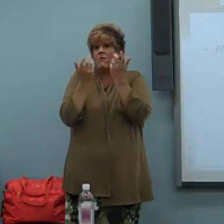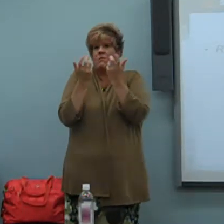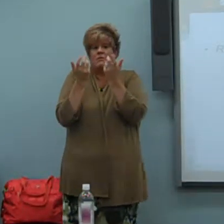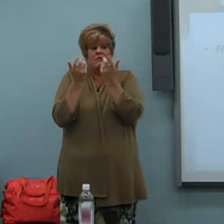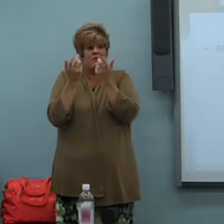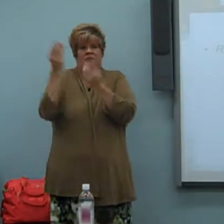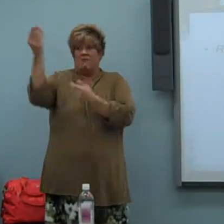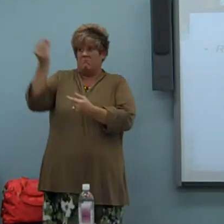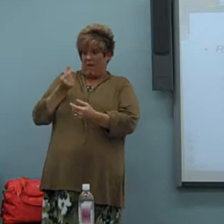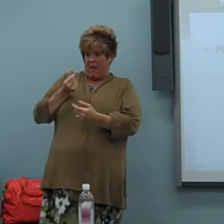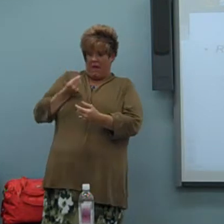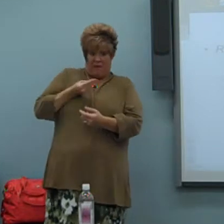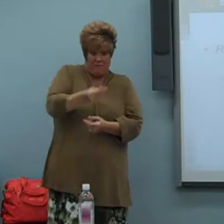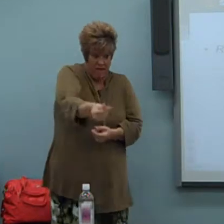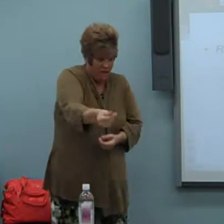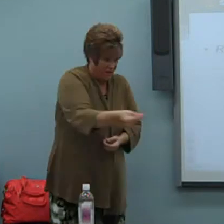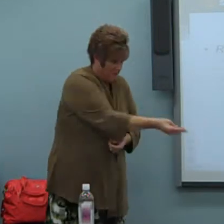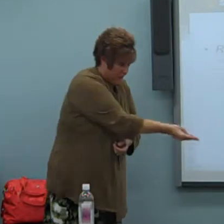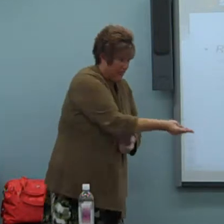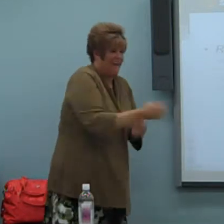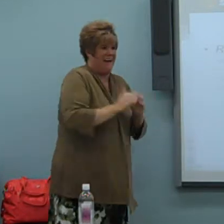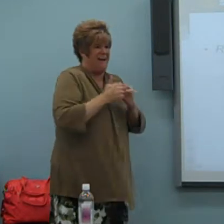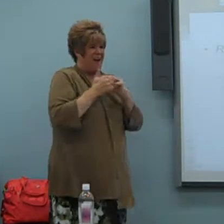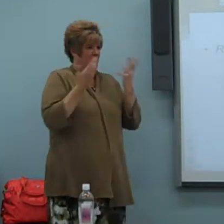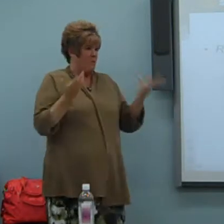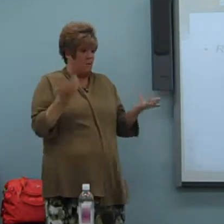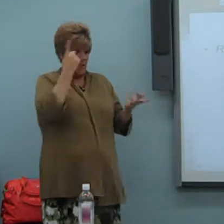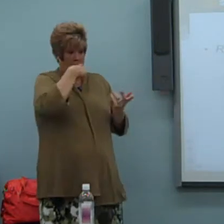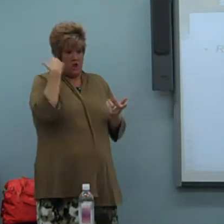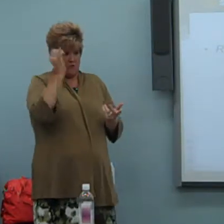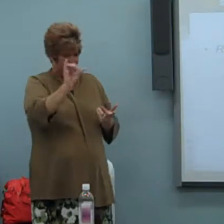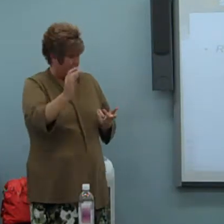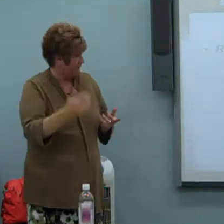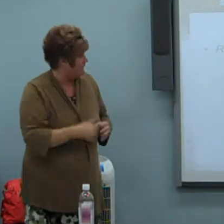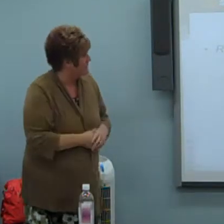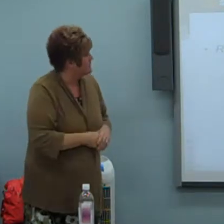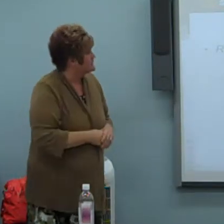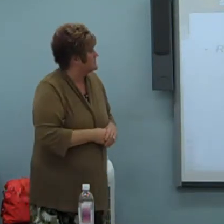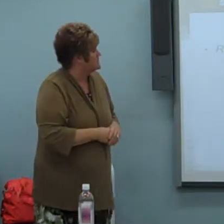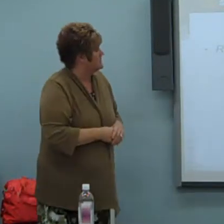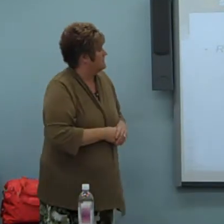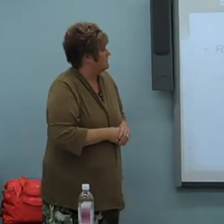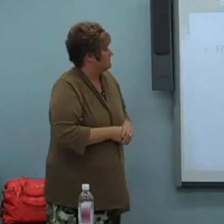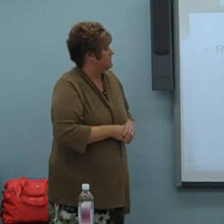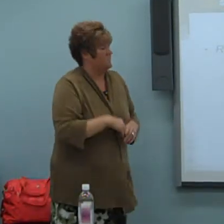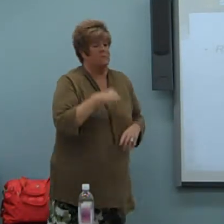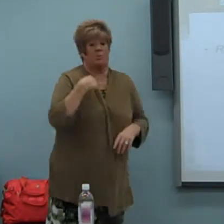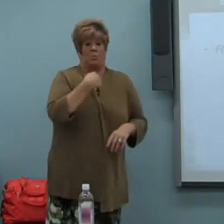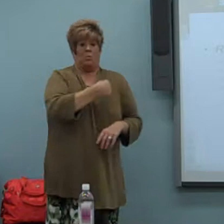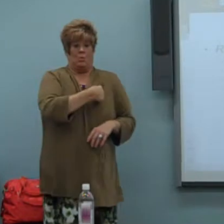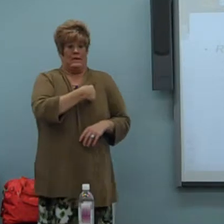to talk about money and how the pay scale goes and what it really looks like.